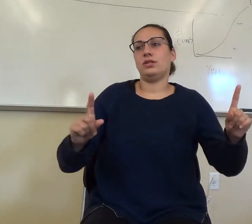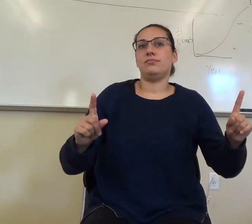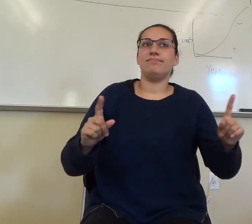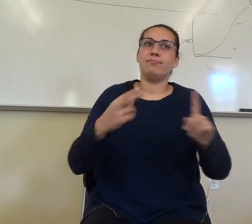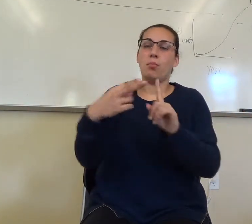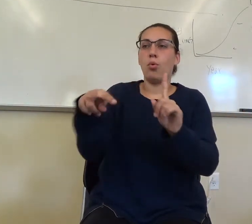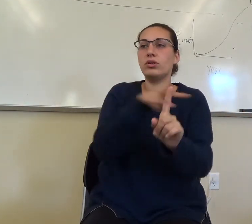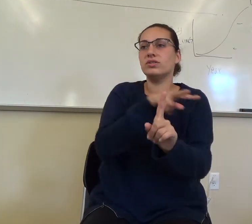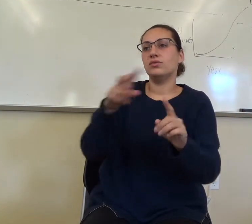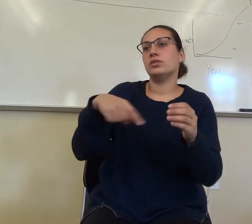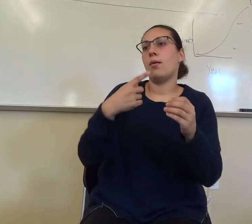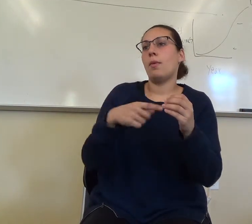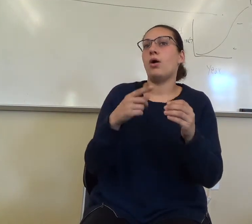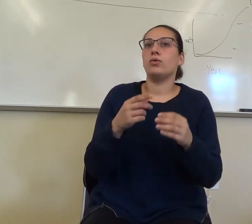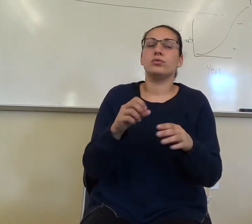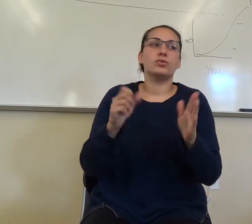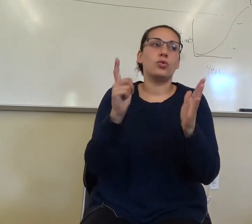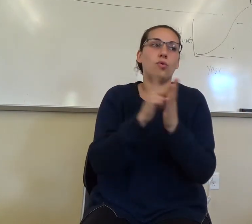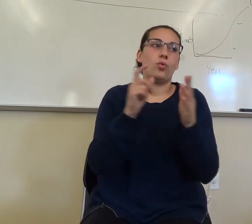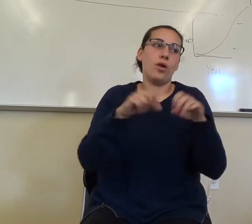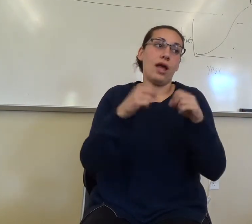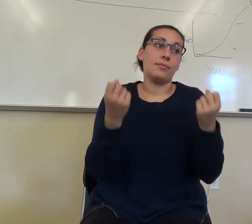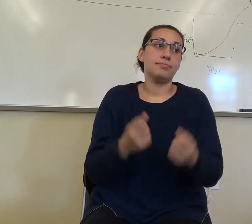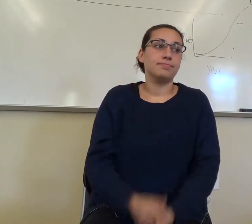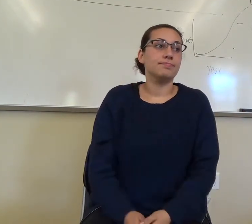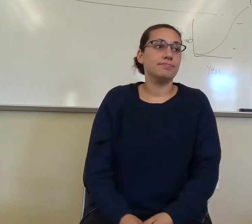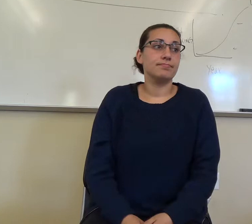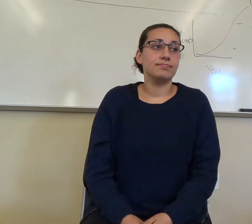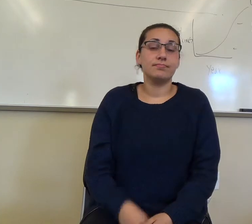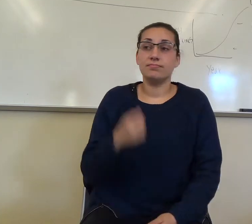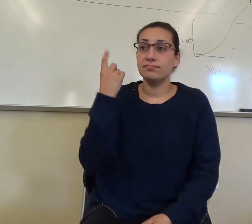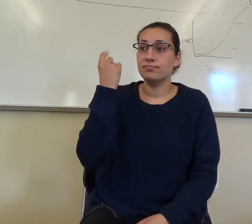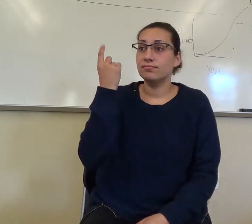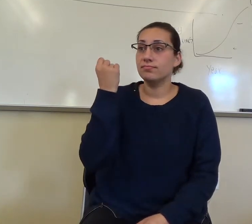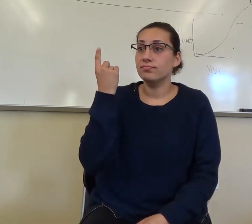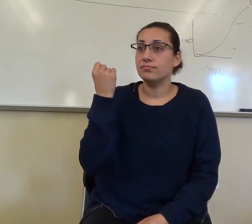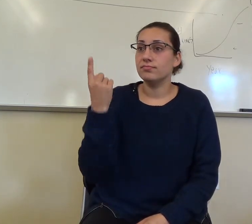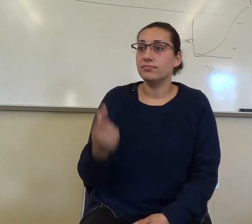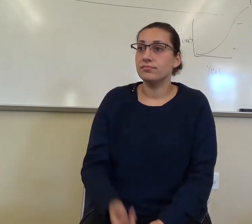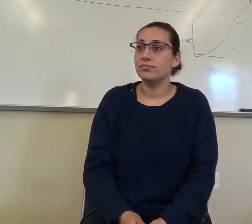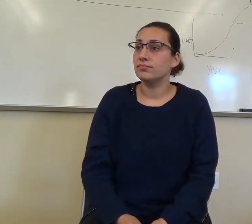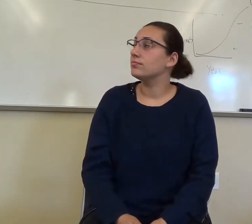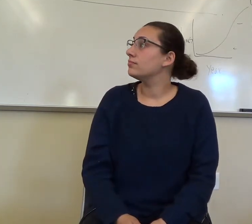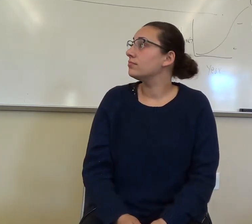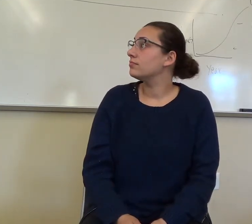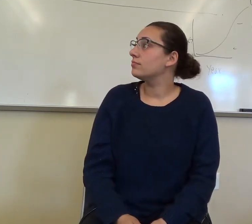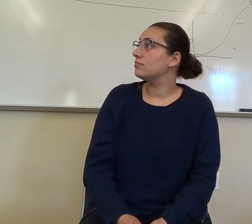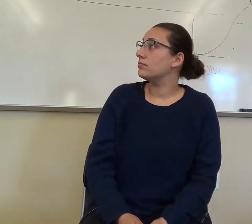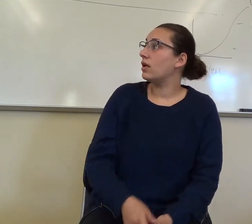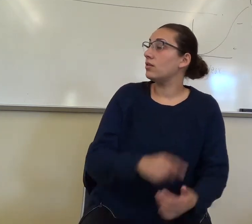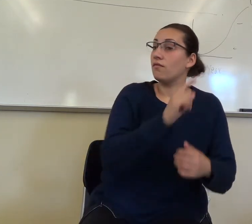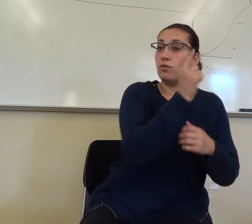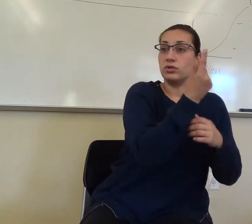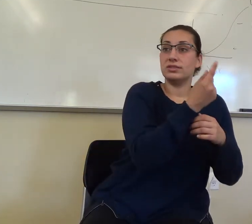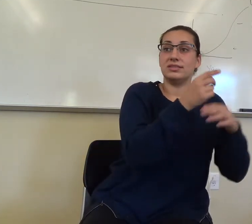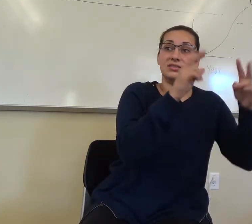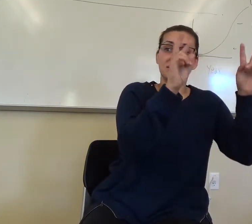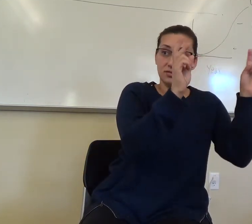Does that make sense to people, what we did? This is the topic. What's it telling me